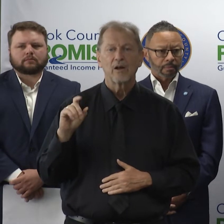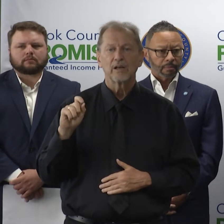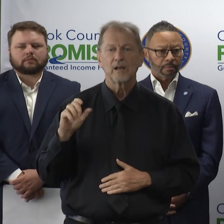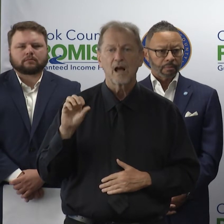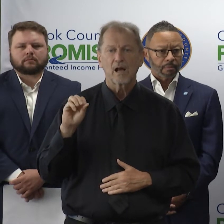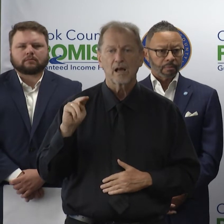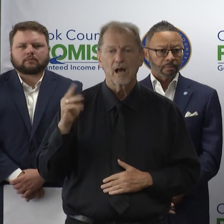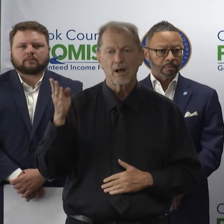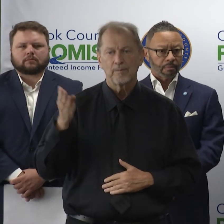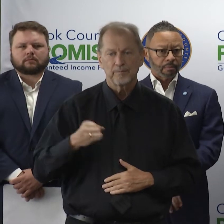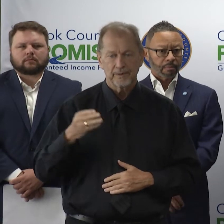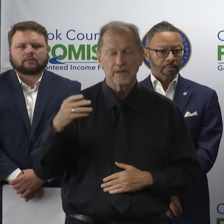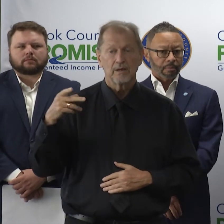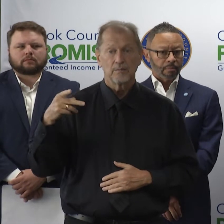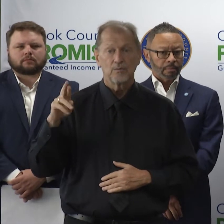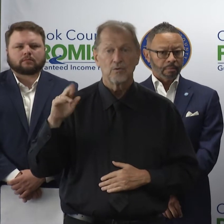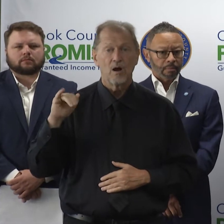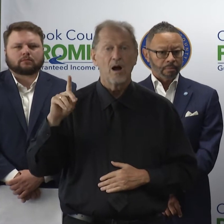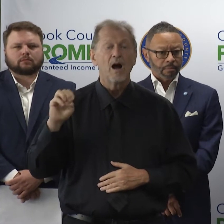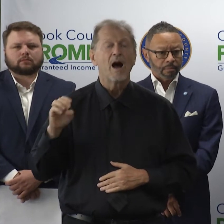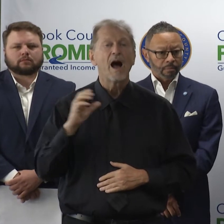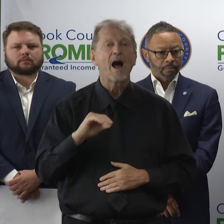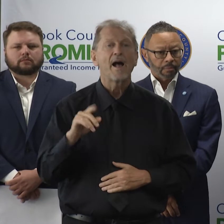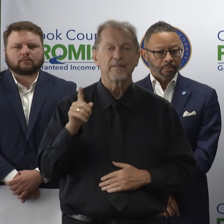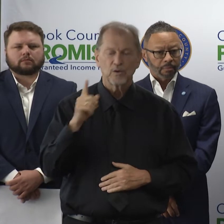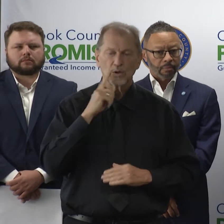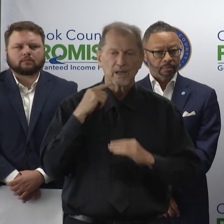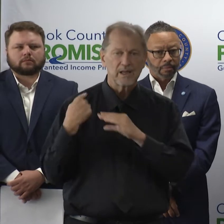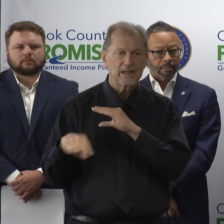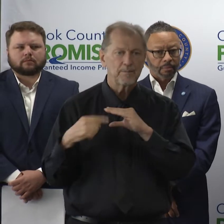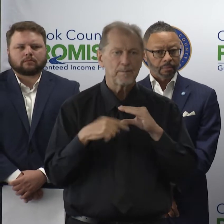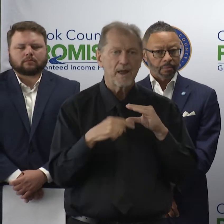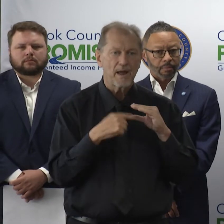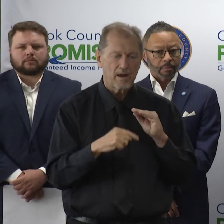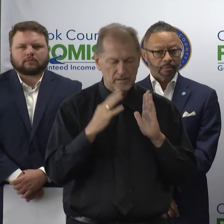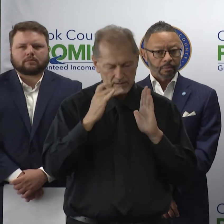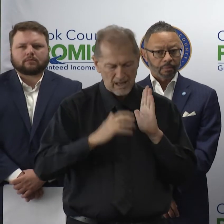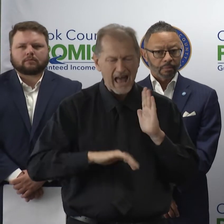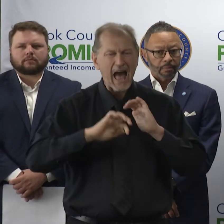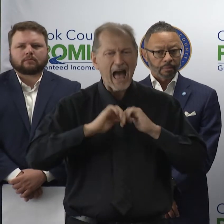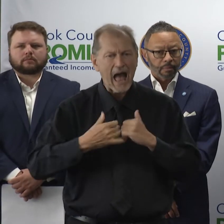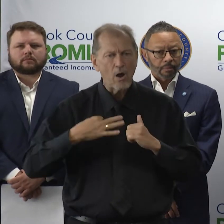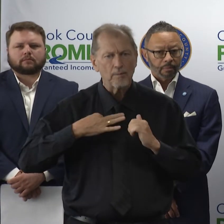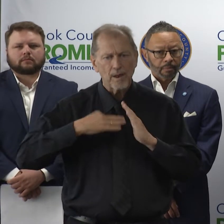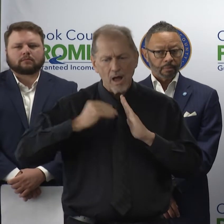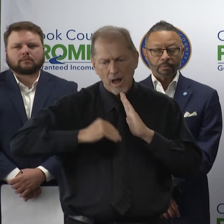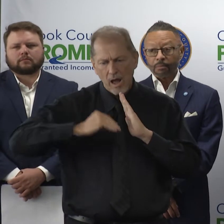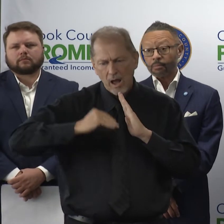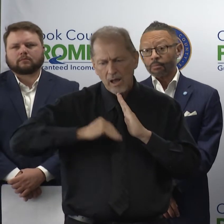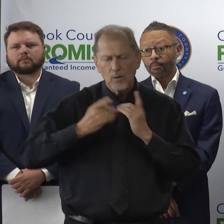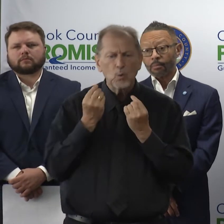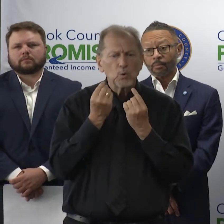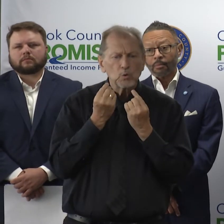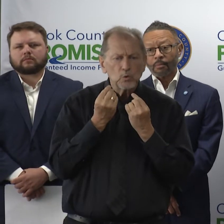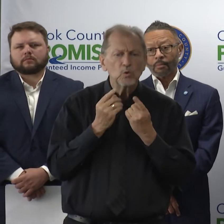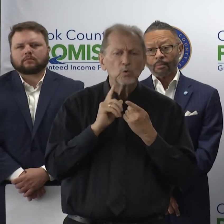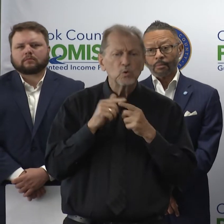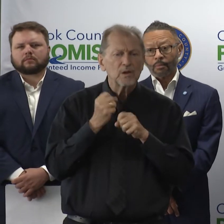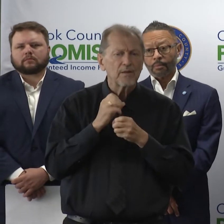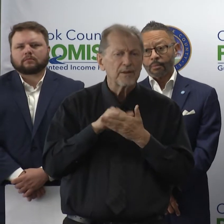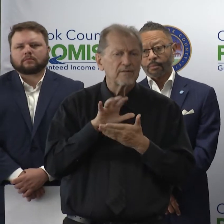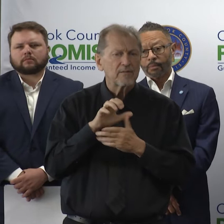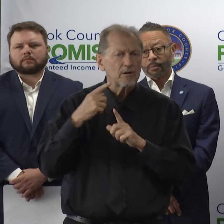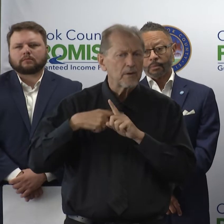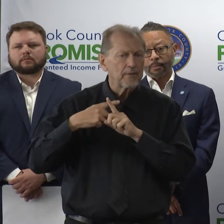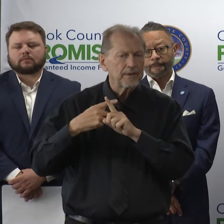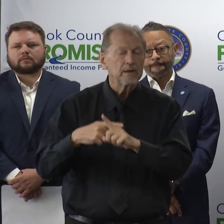www.engagecookcounty.com/promise and sign up for our email where you will get additional information on all the eligibility criteria. Applications